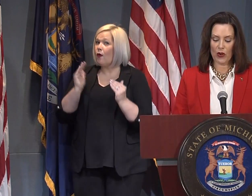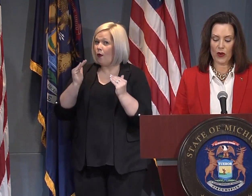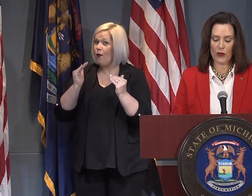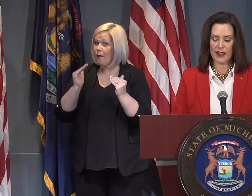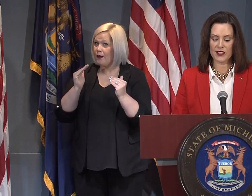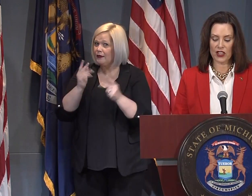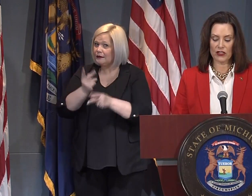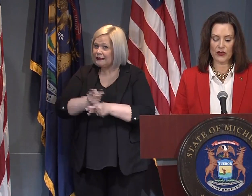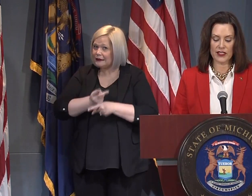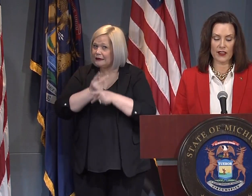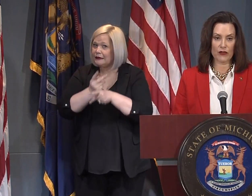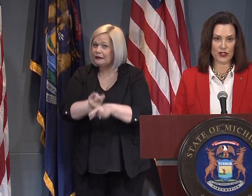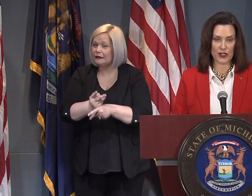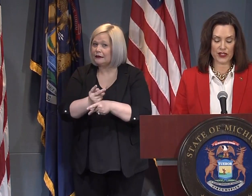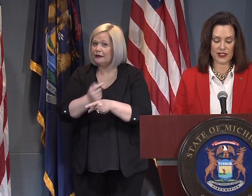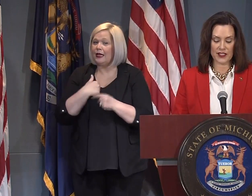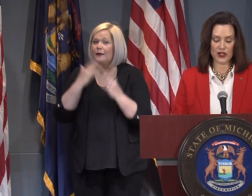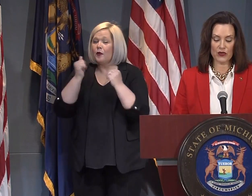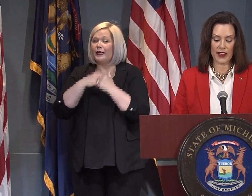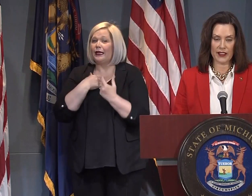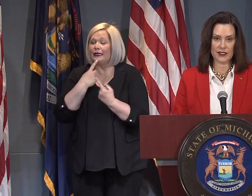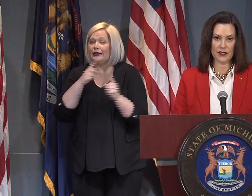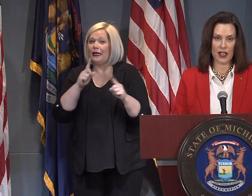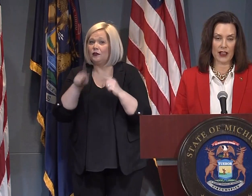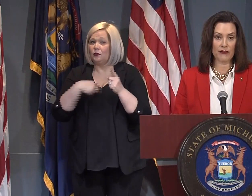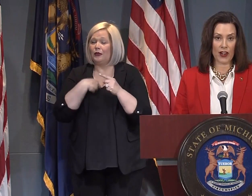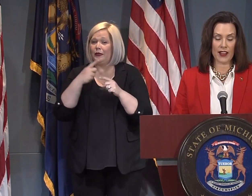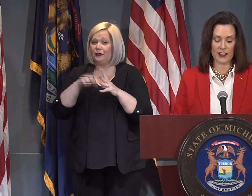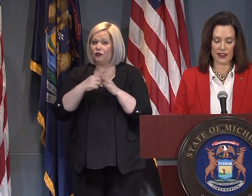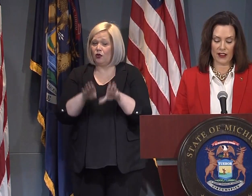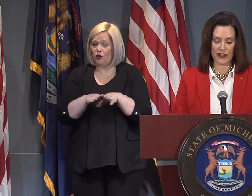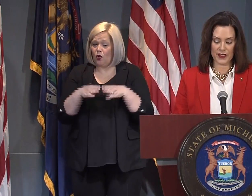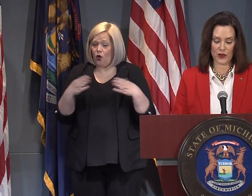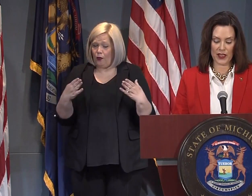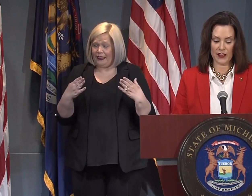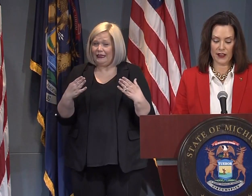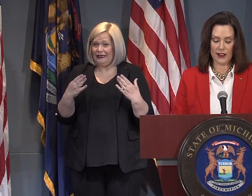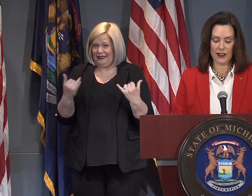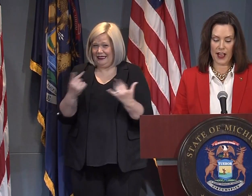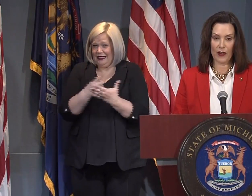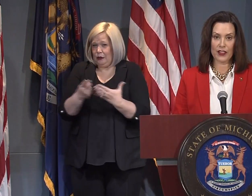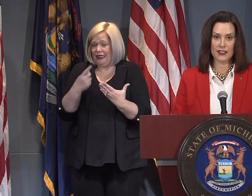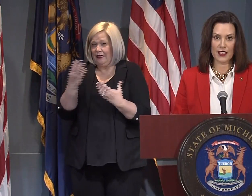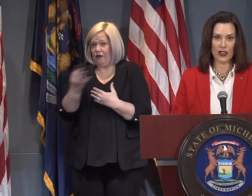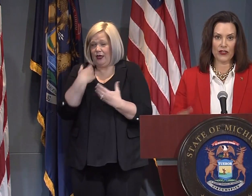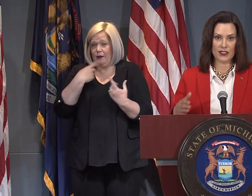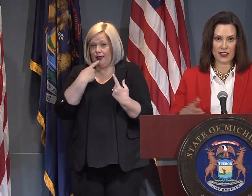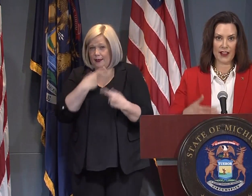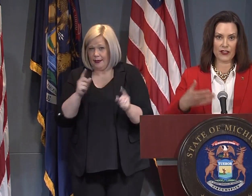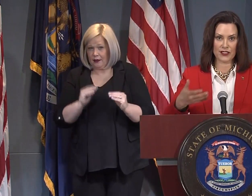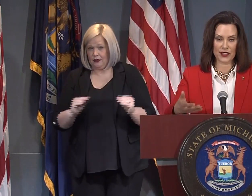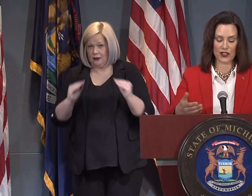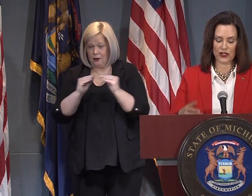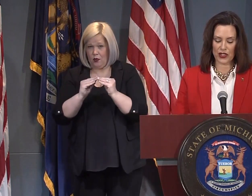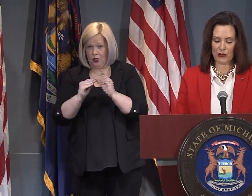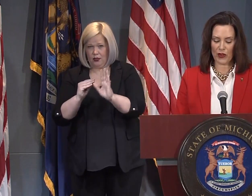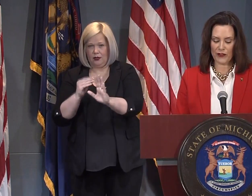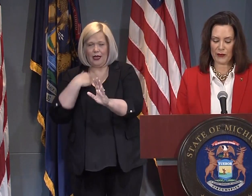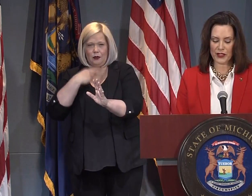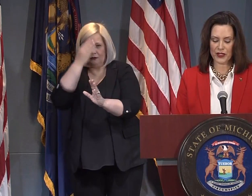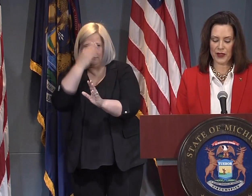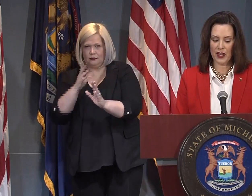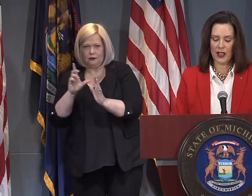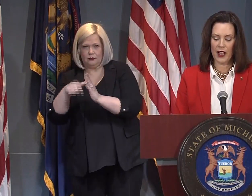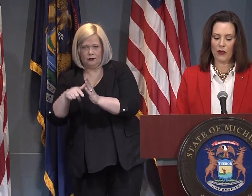say more when we can start loosening restrictions as soon as Friday of this week. I'll continue this conversation and share